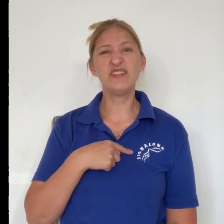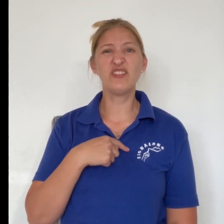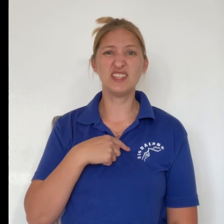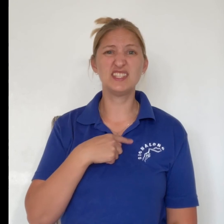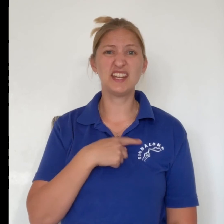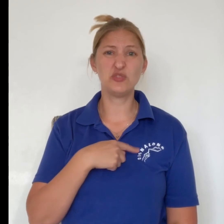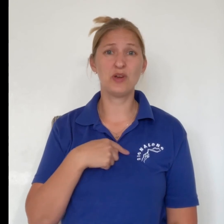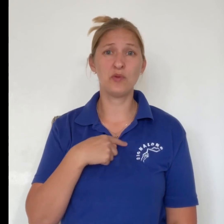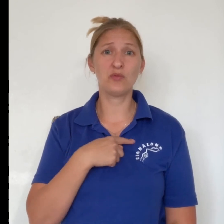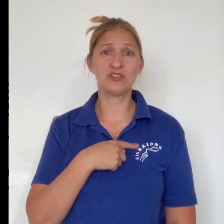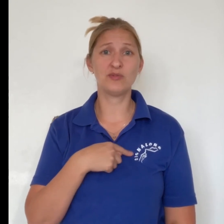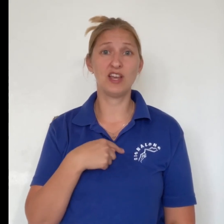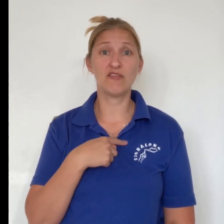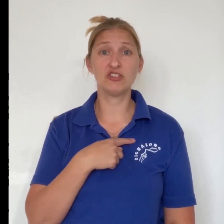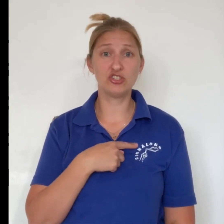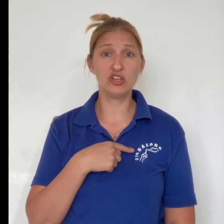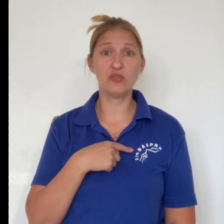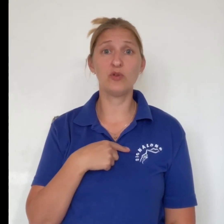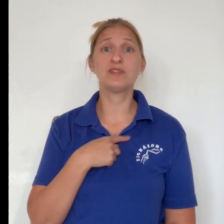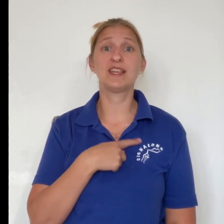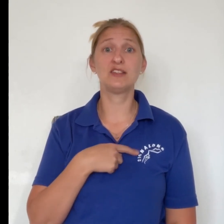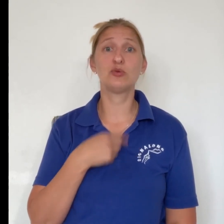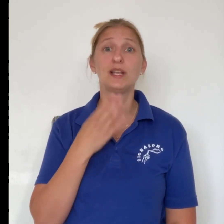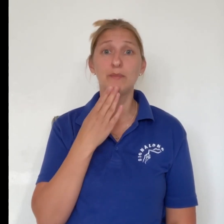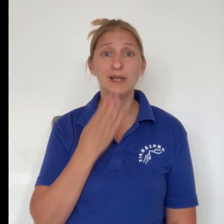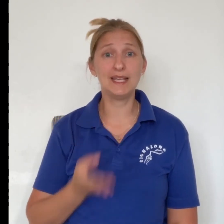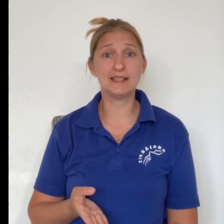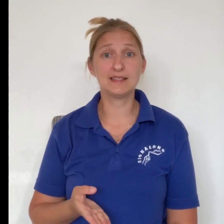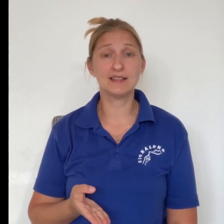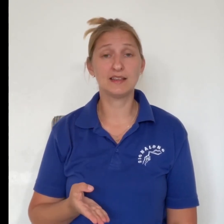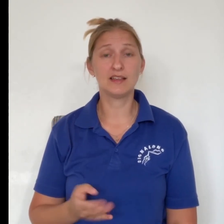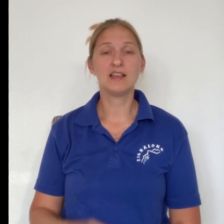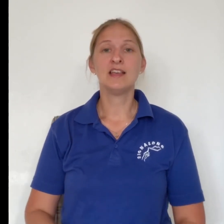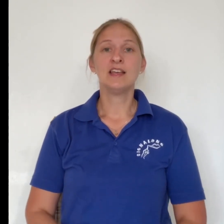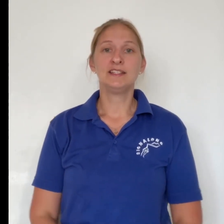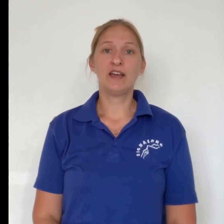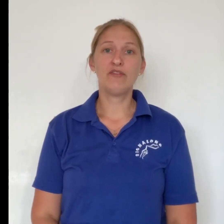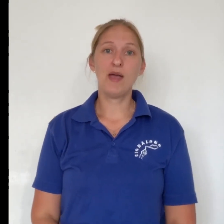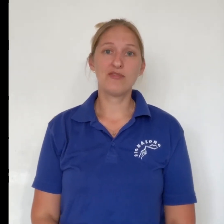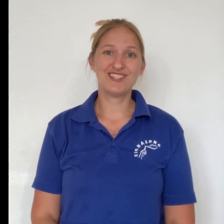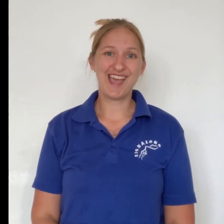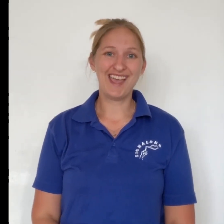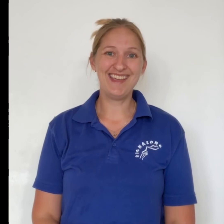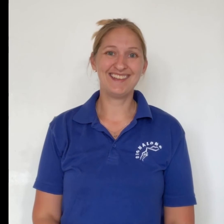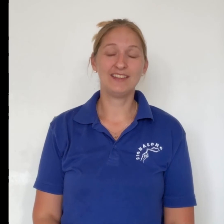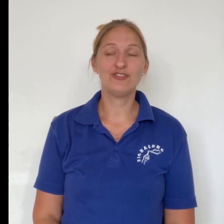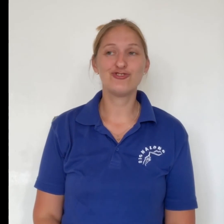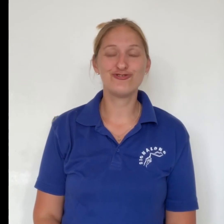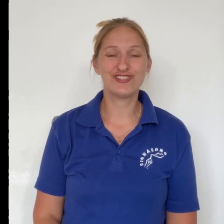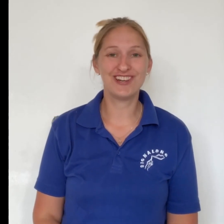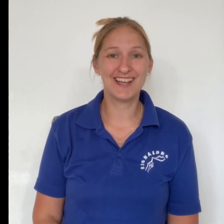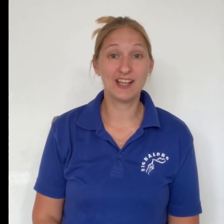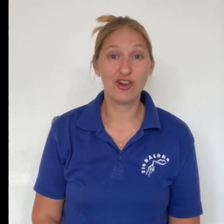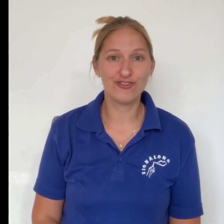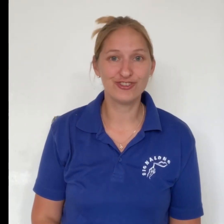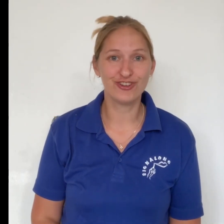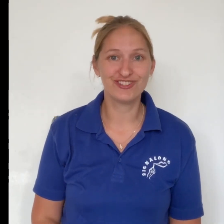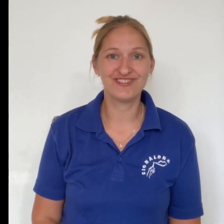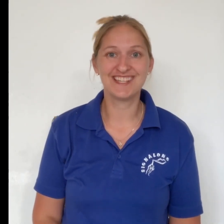at the stage where we want to encourage two, we would say toilet please. Now throughout the day, children like lots and lots of